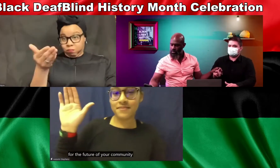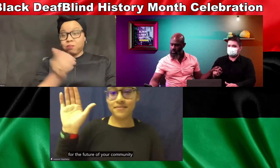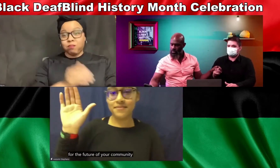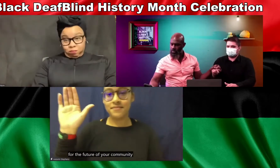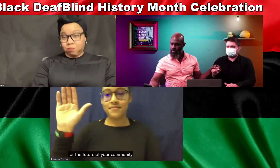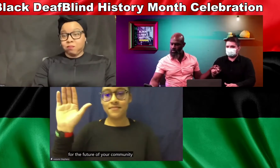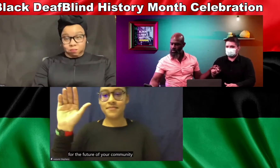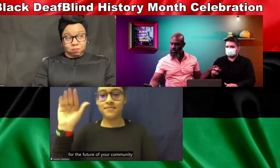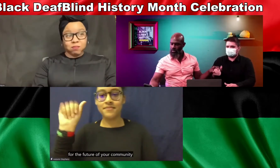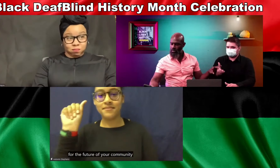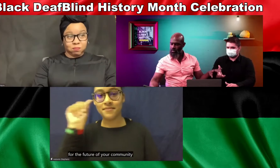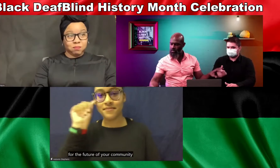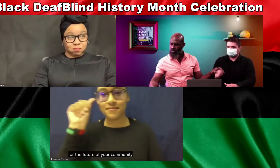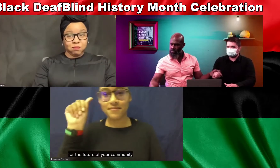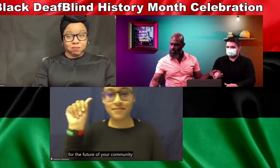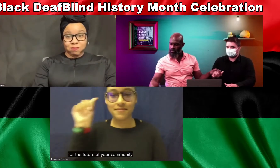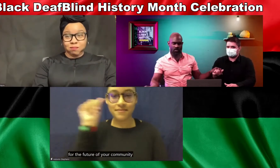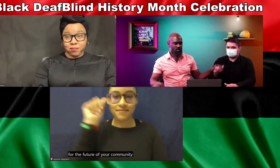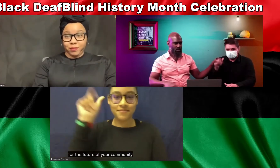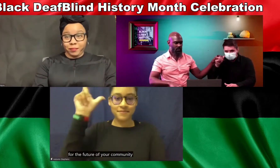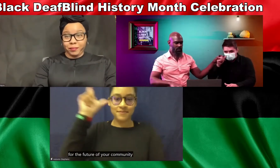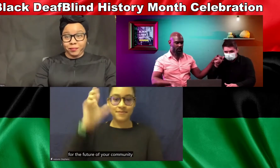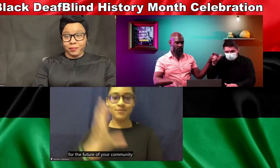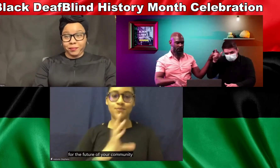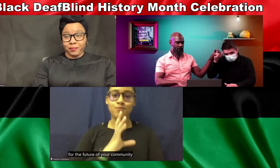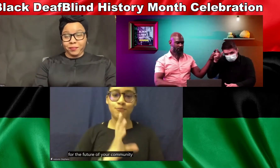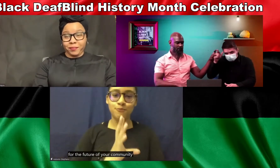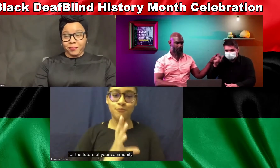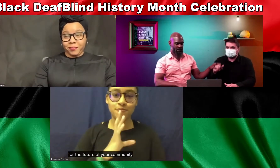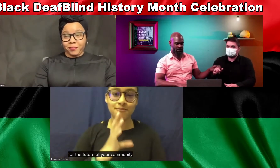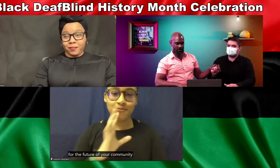Autumn's raising her hand. Ashley says, go ahead, Autumn.